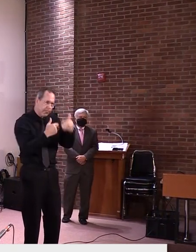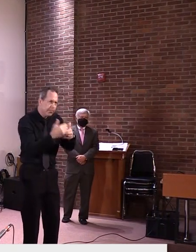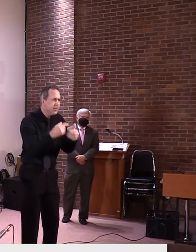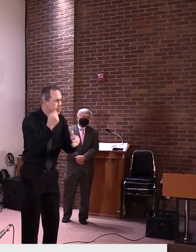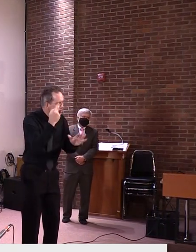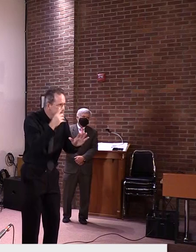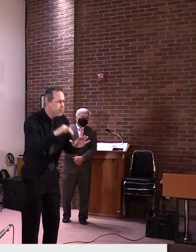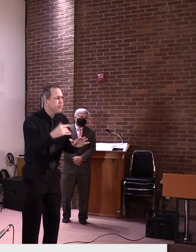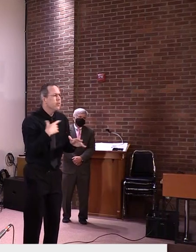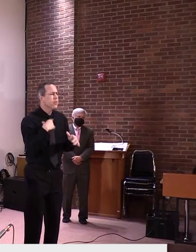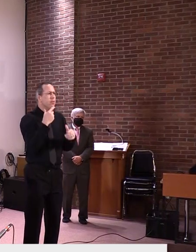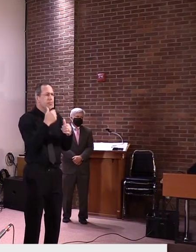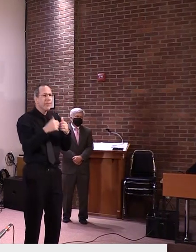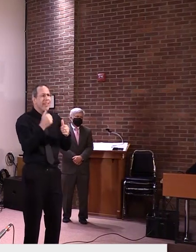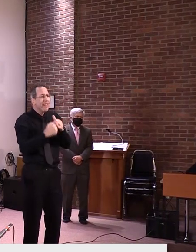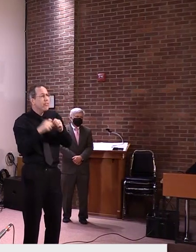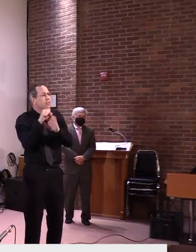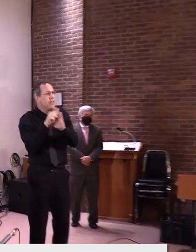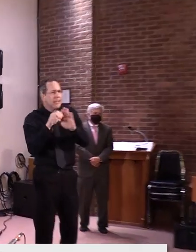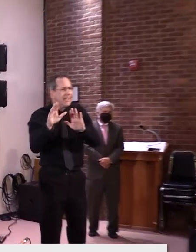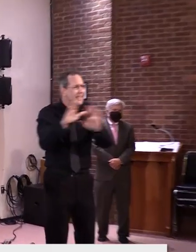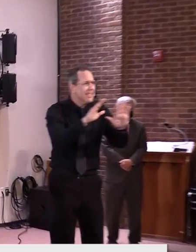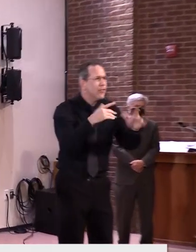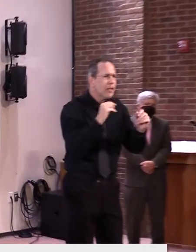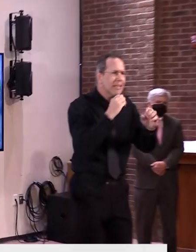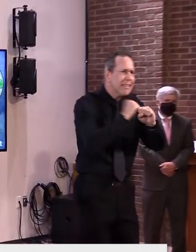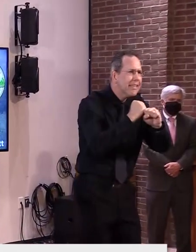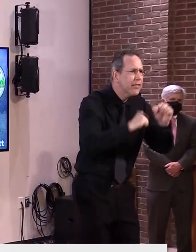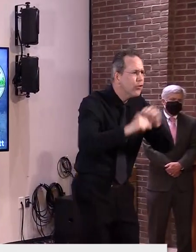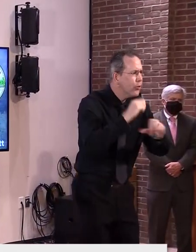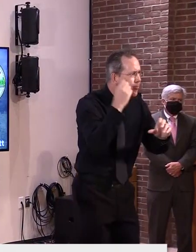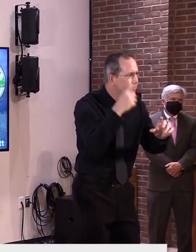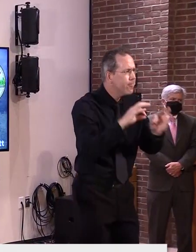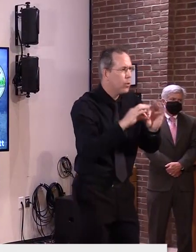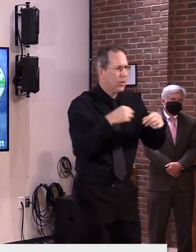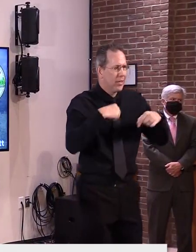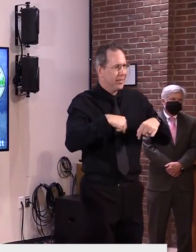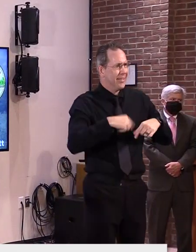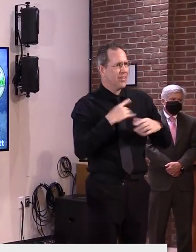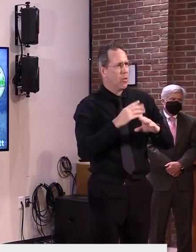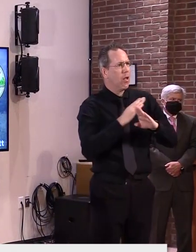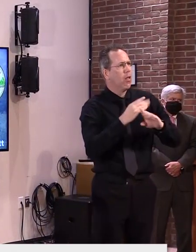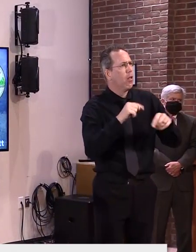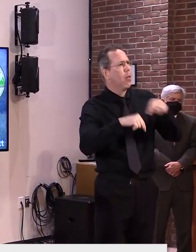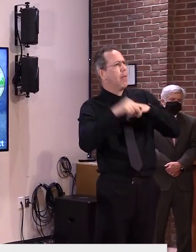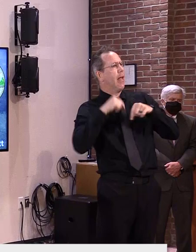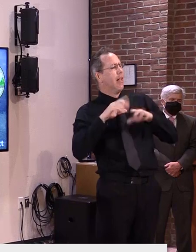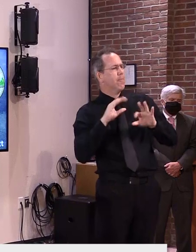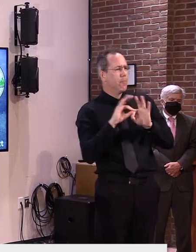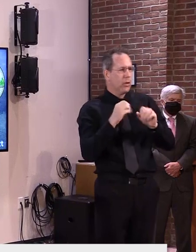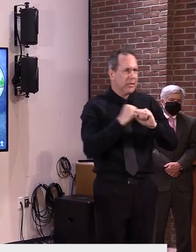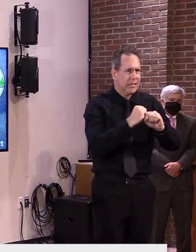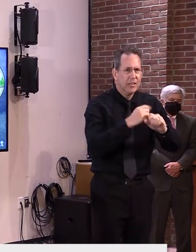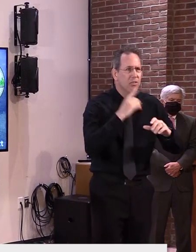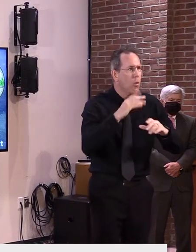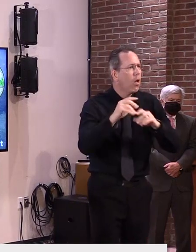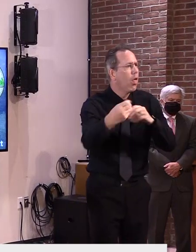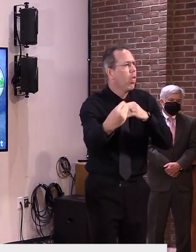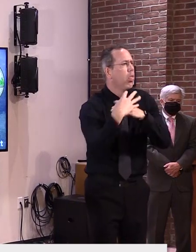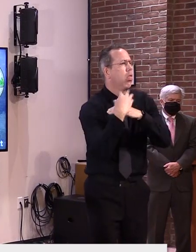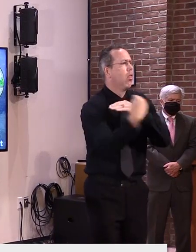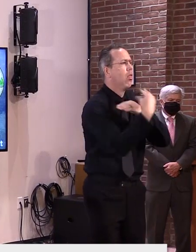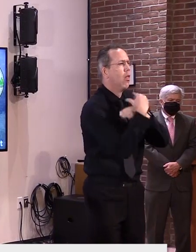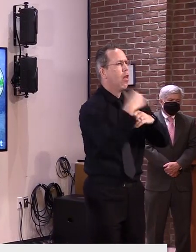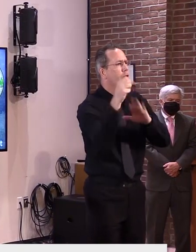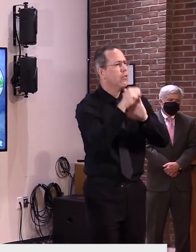working to protect the progress we've made if this fire does spread back towards us. And alongside these